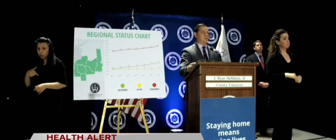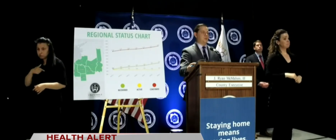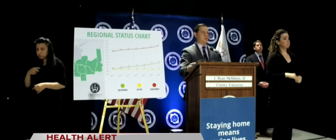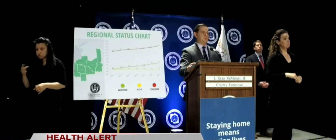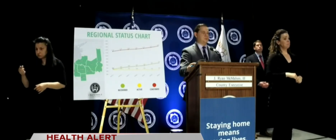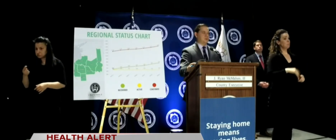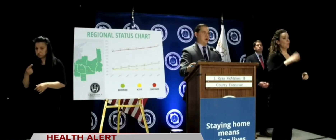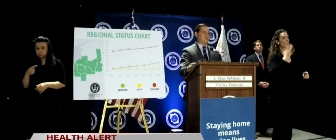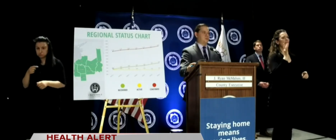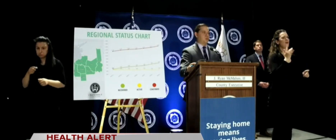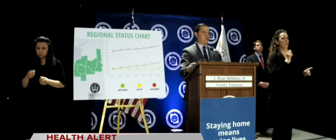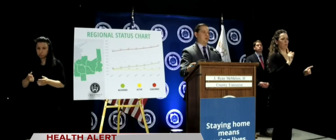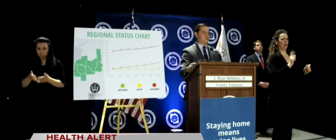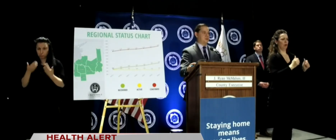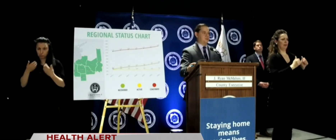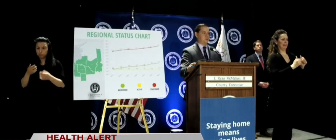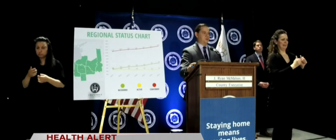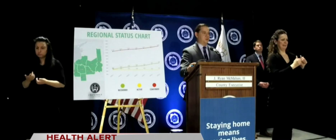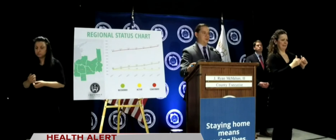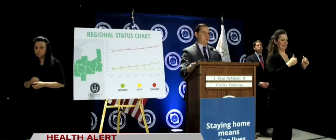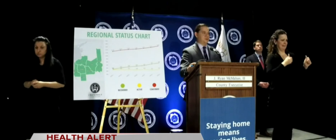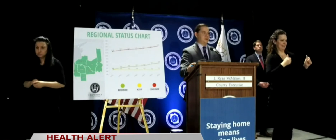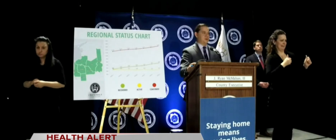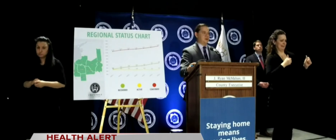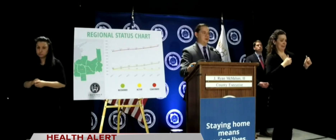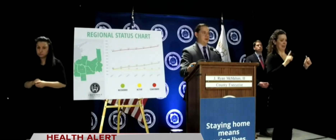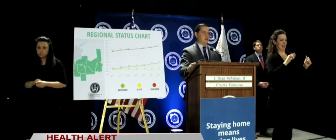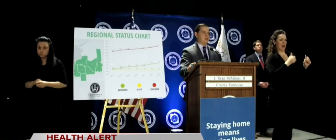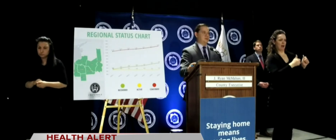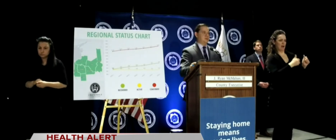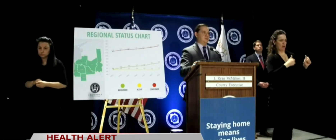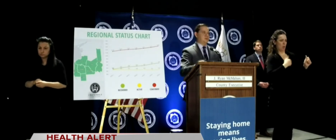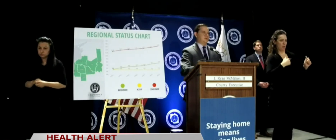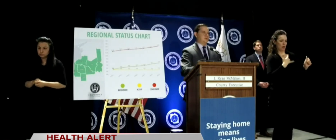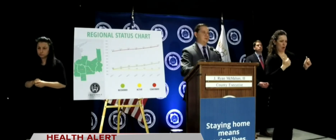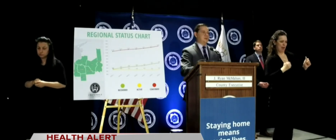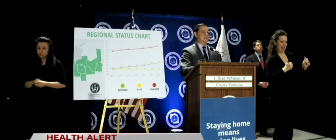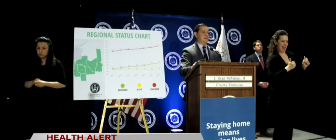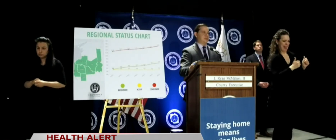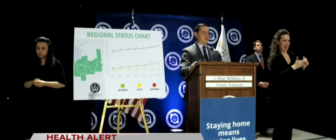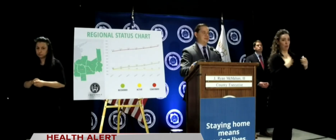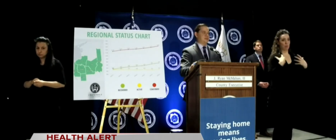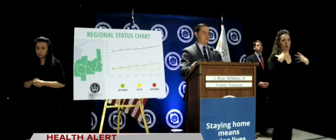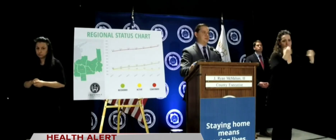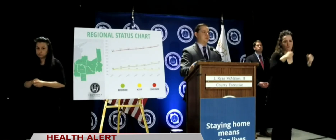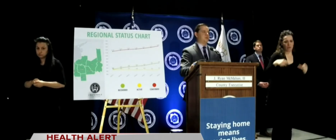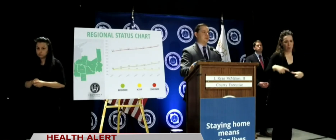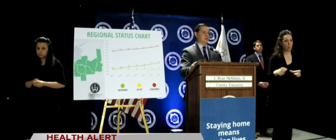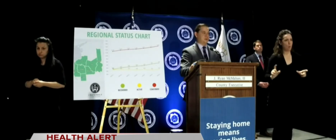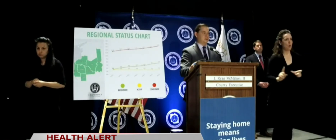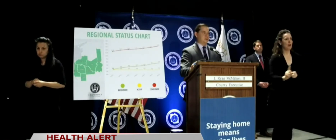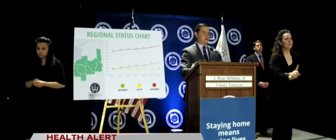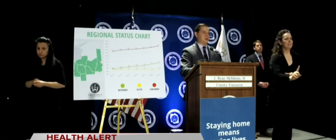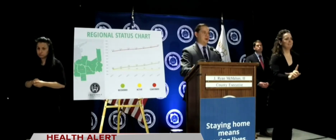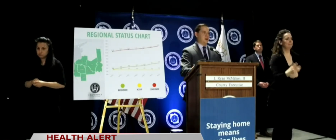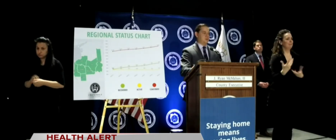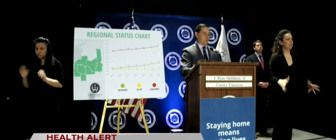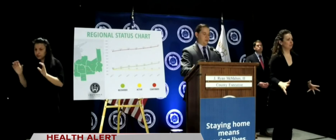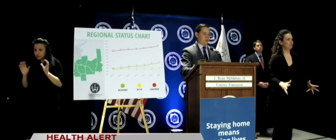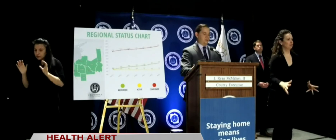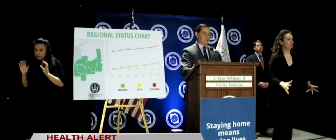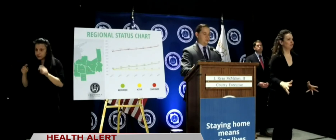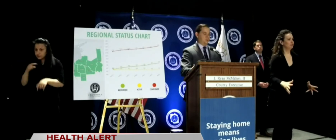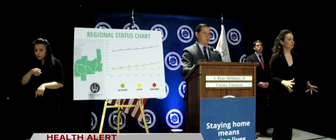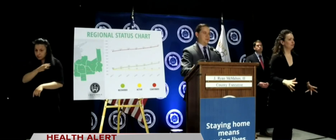getting people off of quarantine for 2 weeks, and at least 7 days to get people healed.